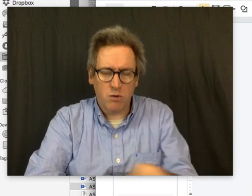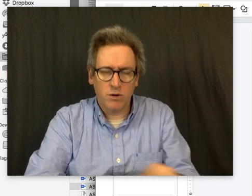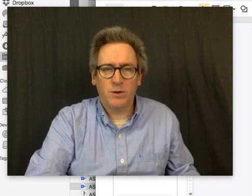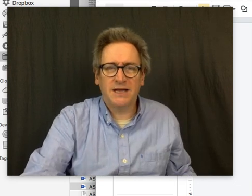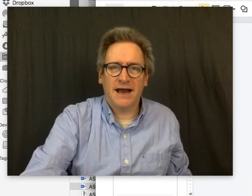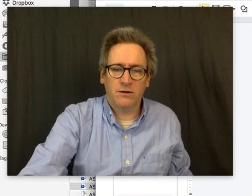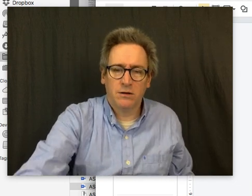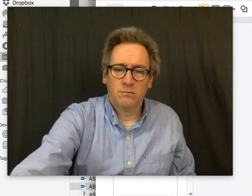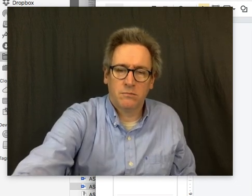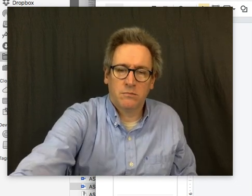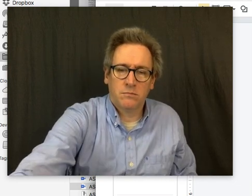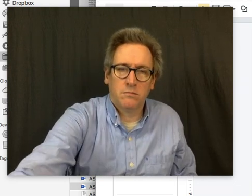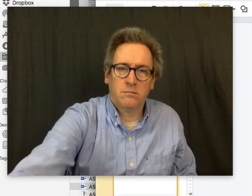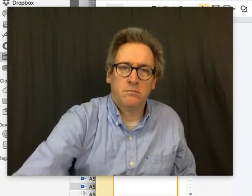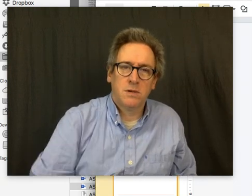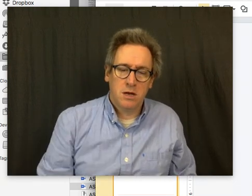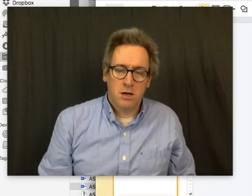Oh, you know what they added?